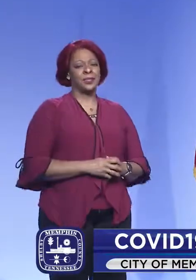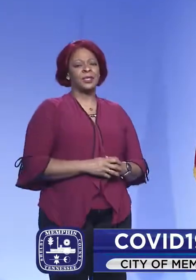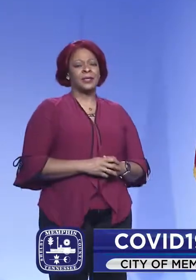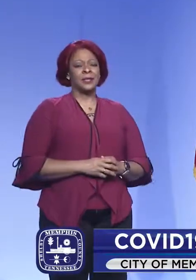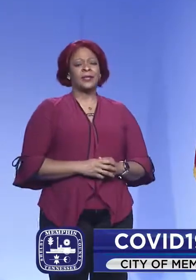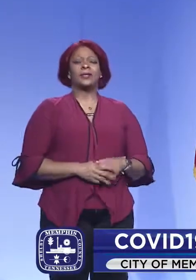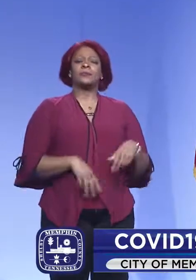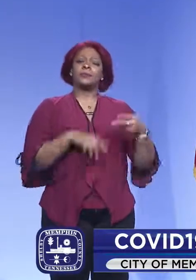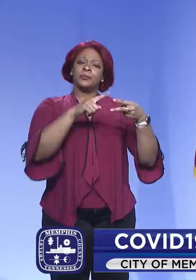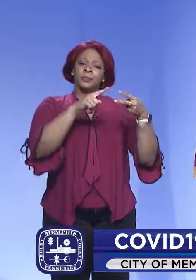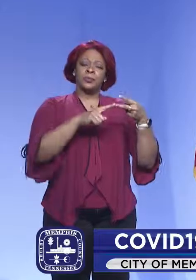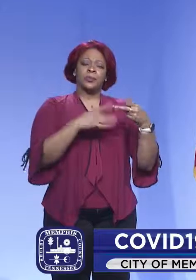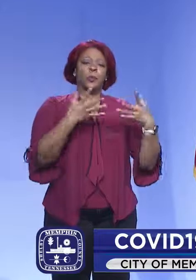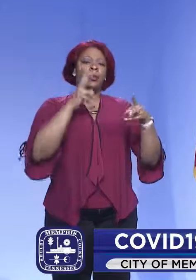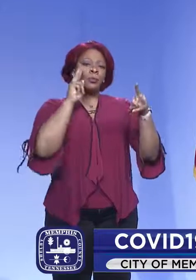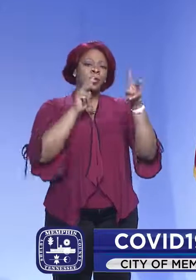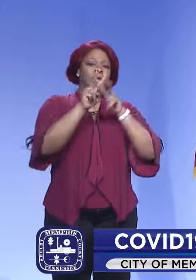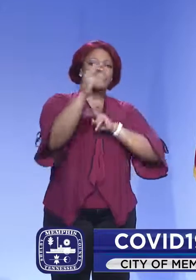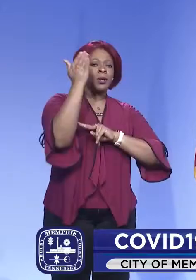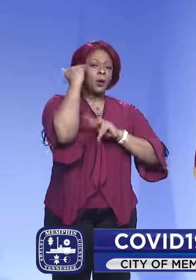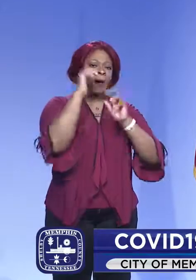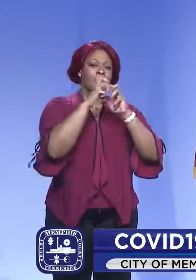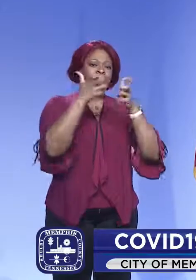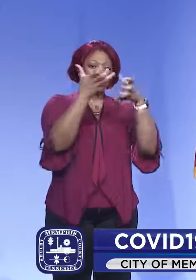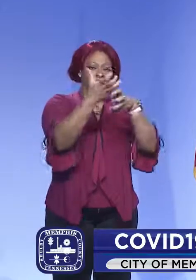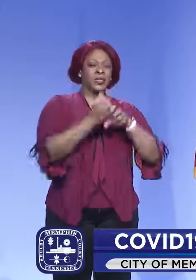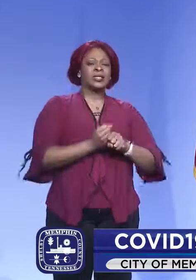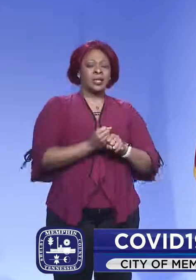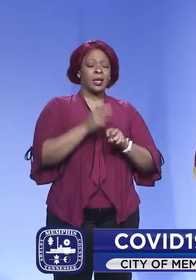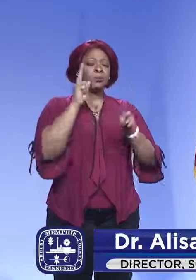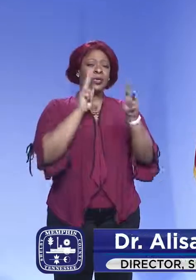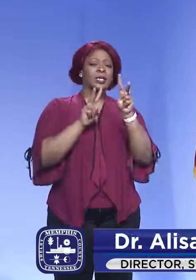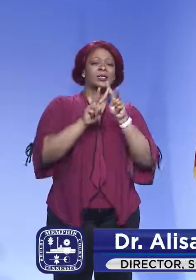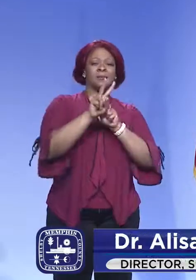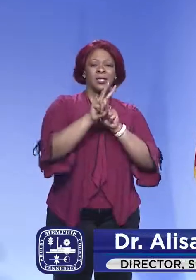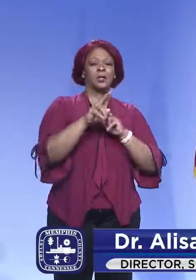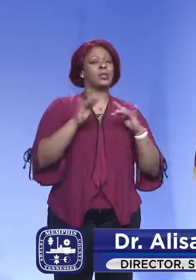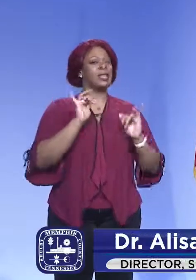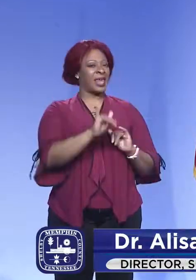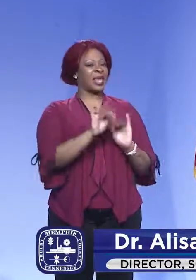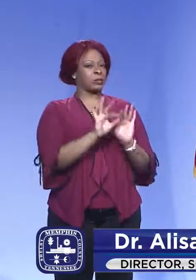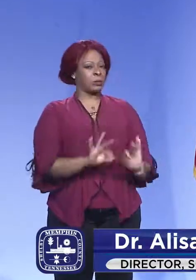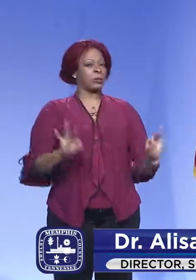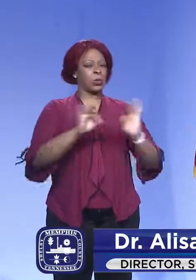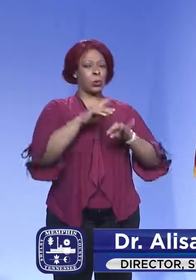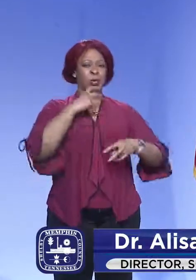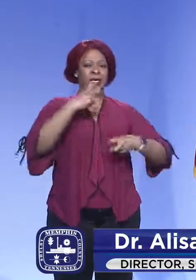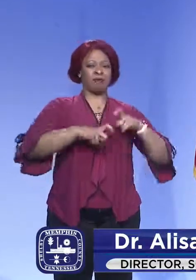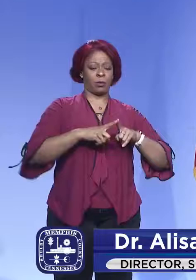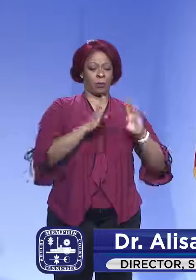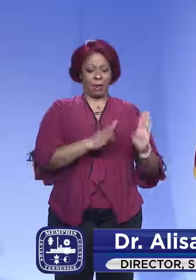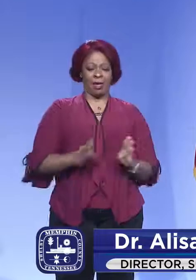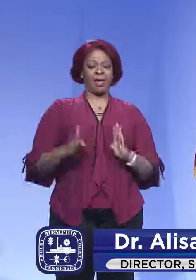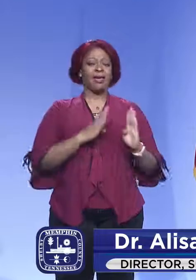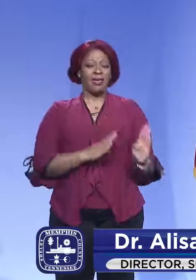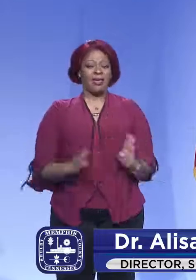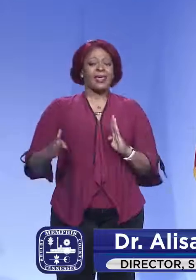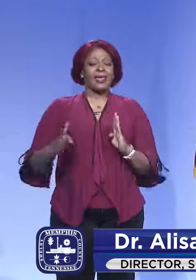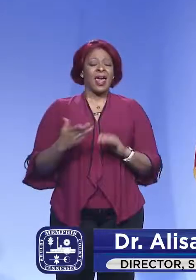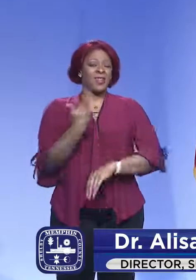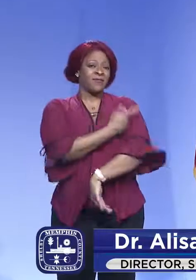things. One is predictability, and I had said previously, predictability is critical. It's very difficult to plan